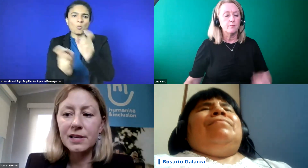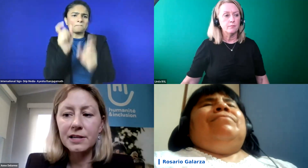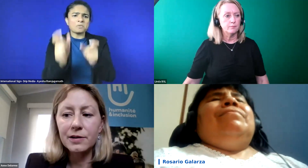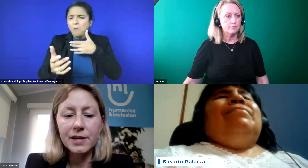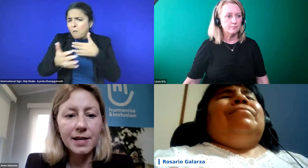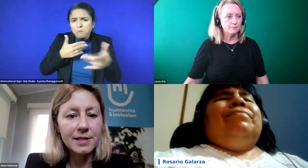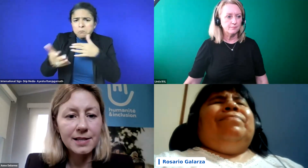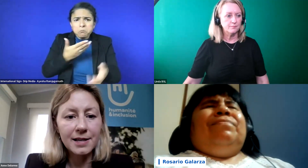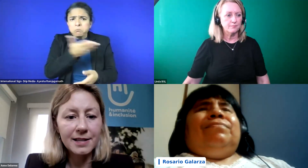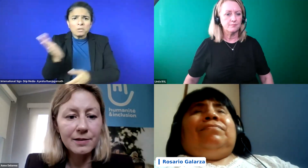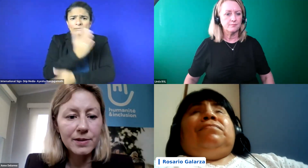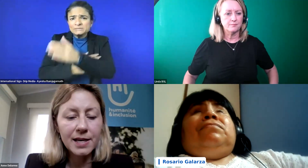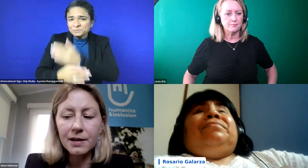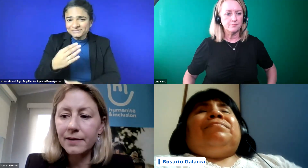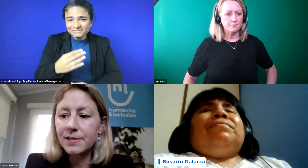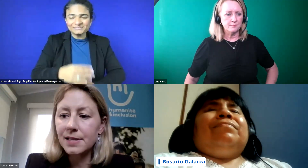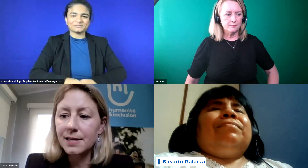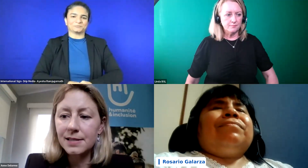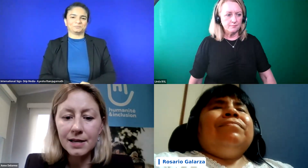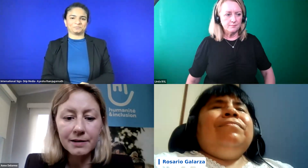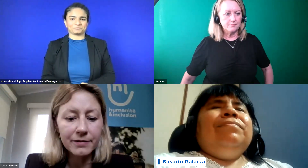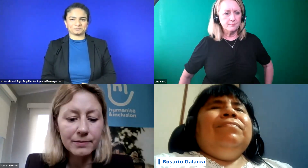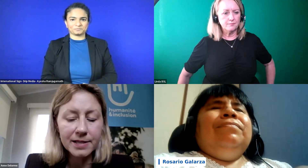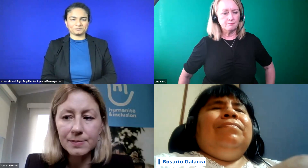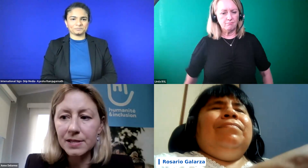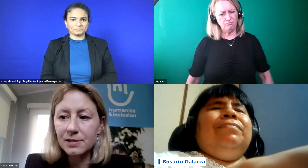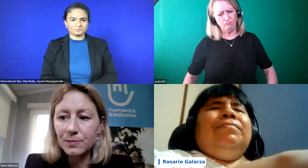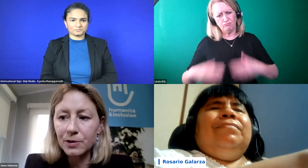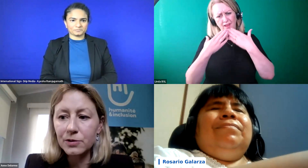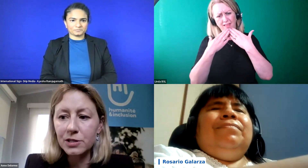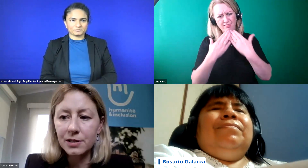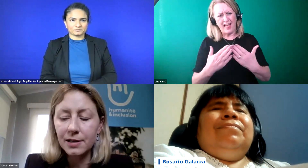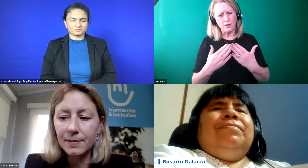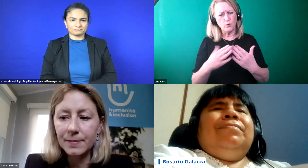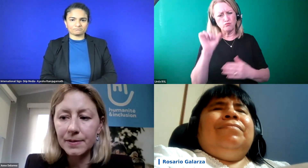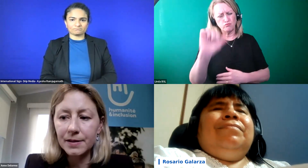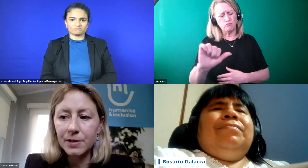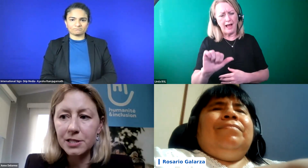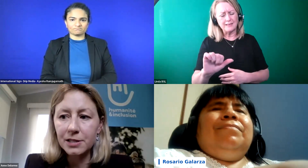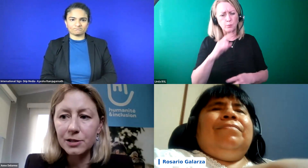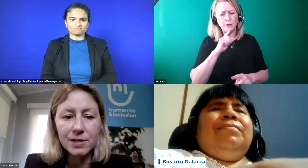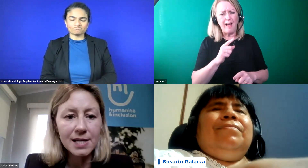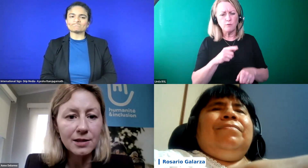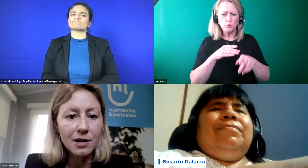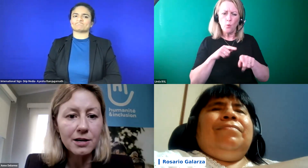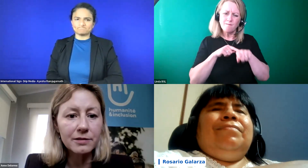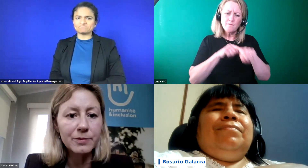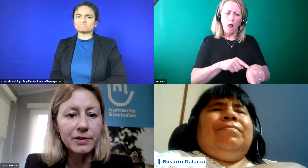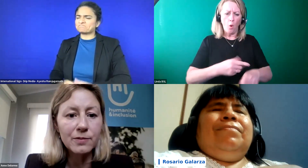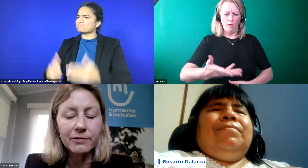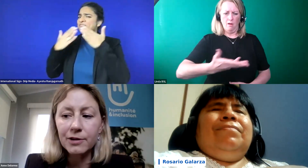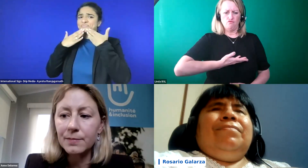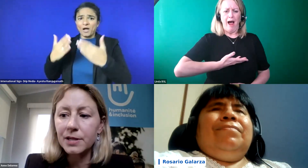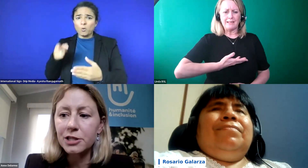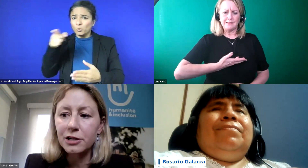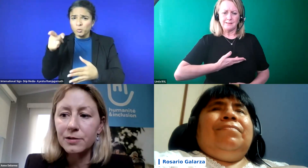Thank you, Rosario. And I think we cannot emphasize enough a rights-based approach, which is at the heart of